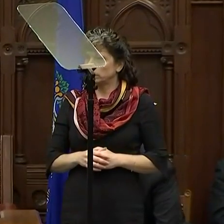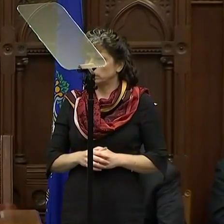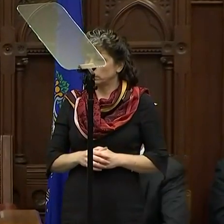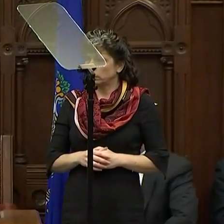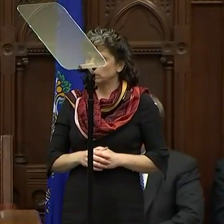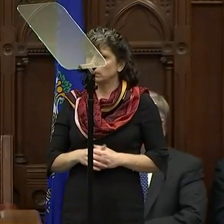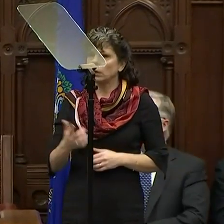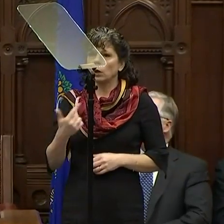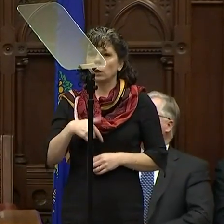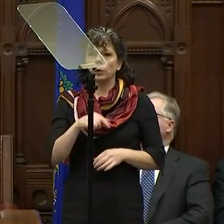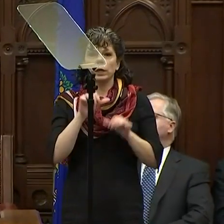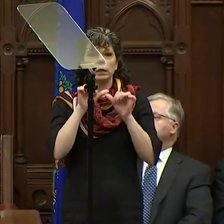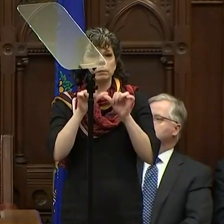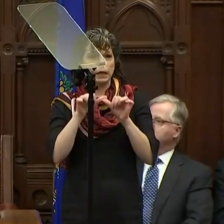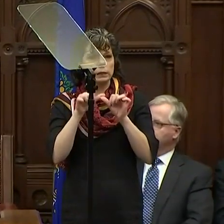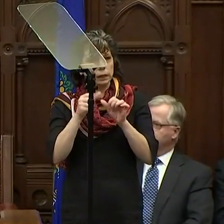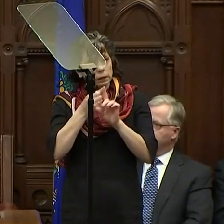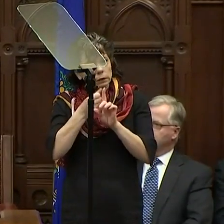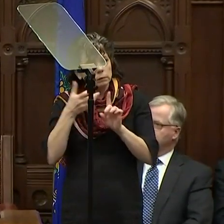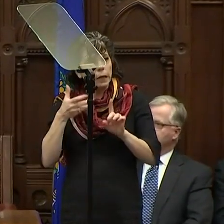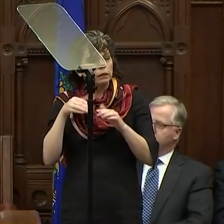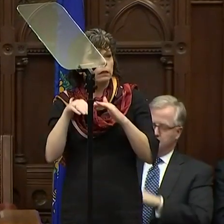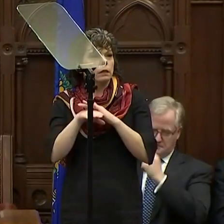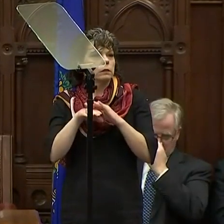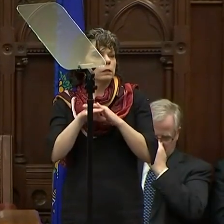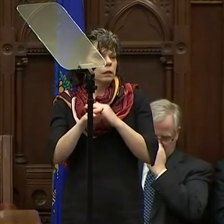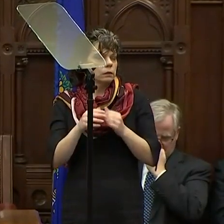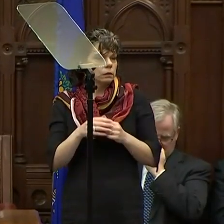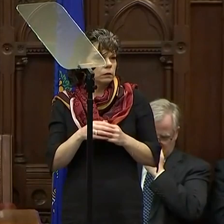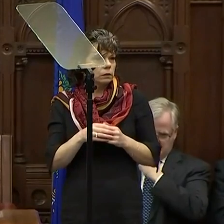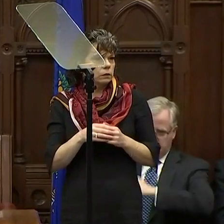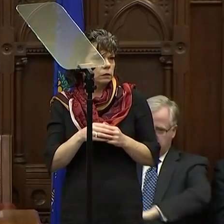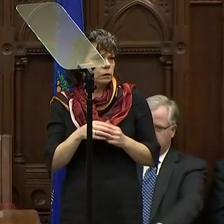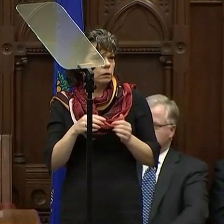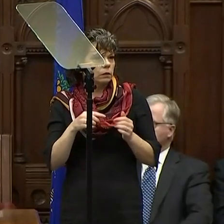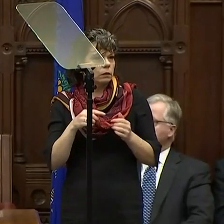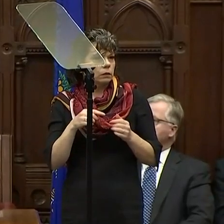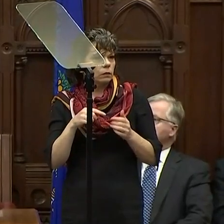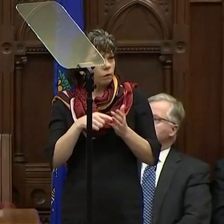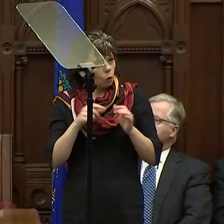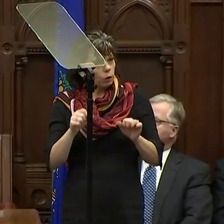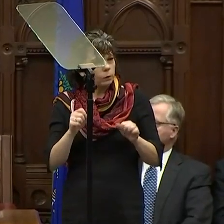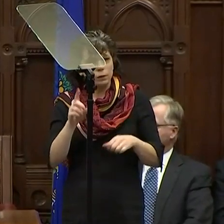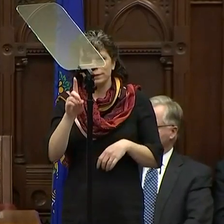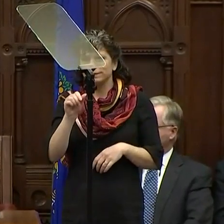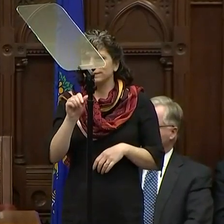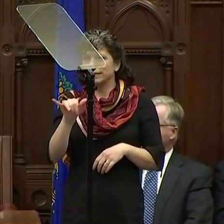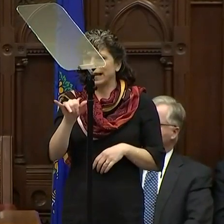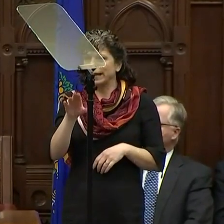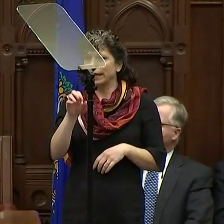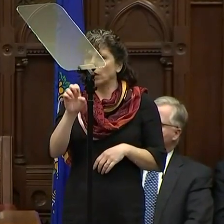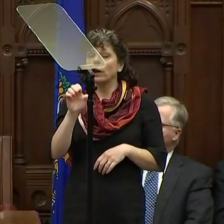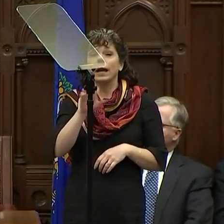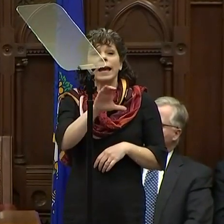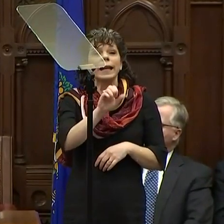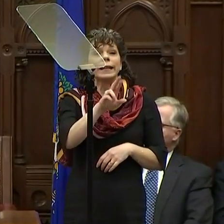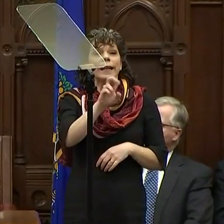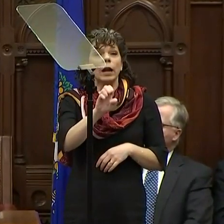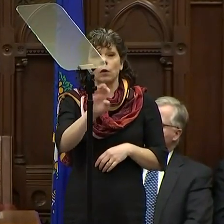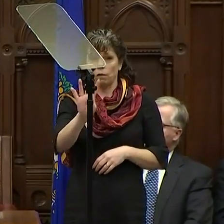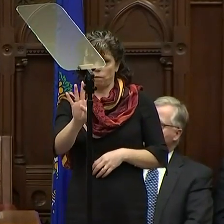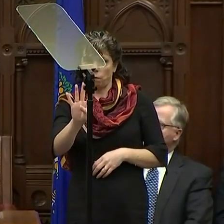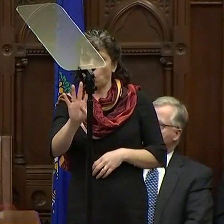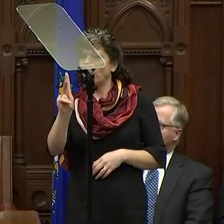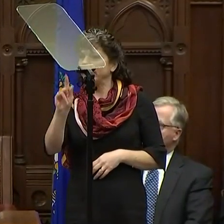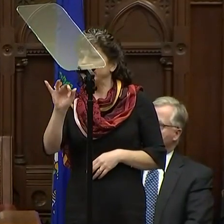we maintained and expanded access for affordable daycare with Care for Kids so that more